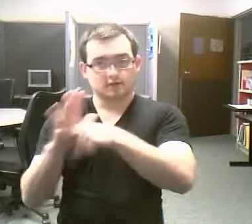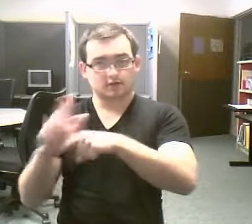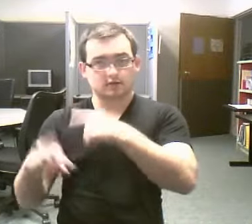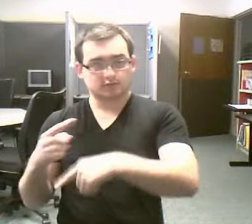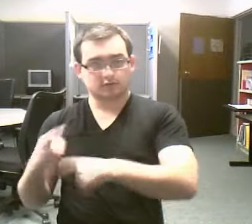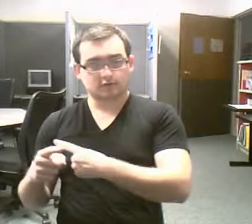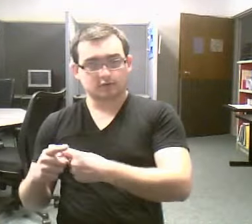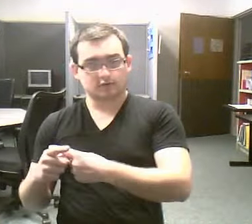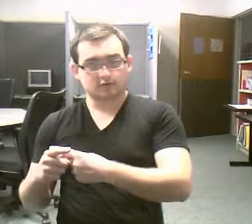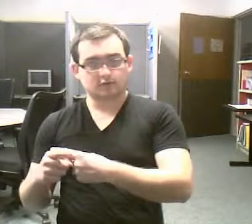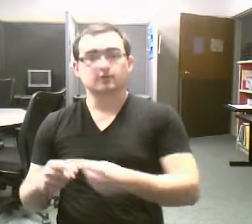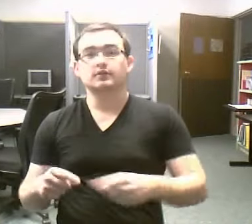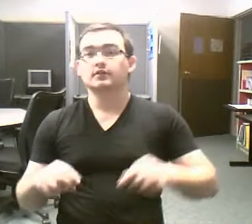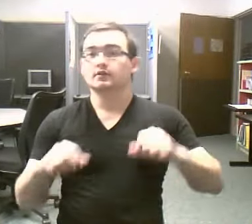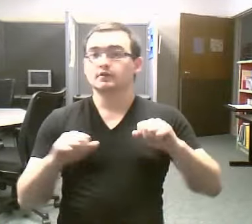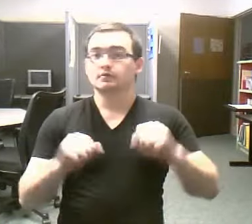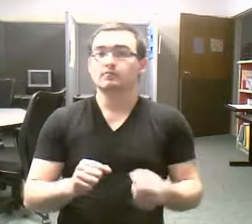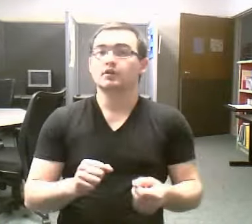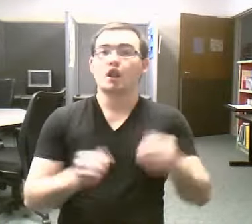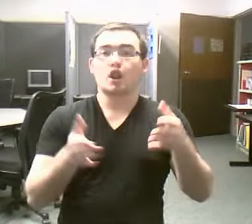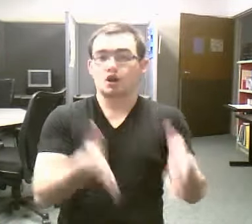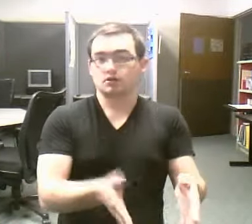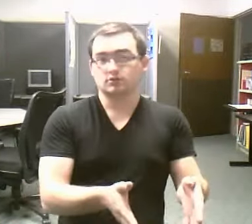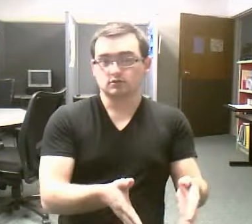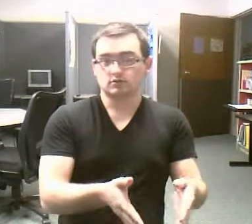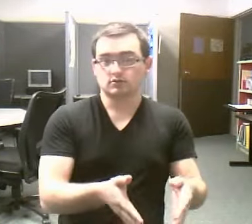mean, or really mathematically, it means the opposite.